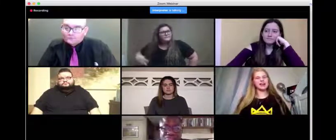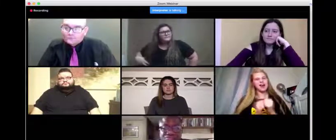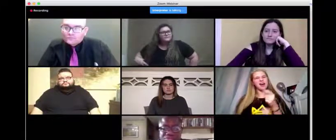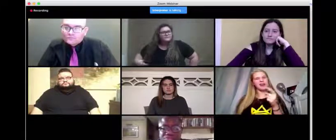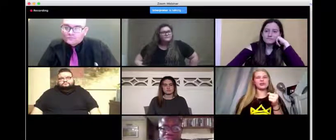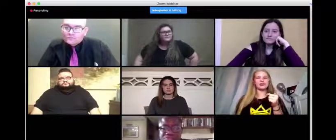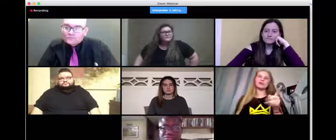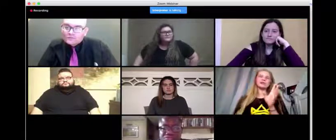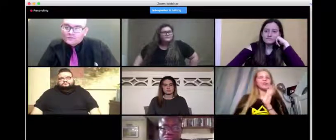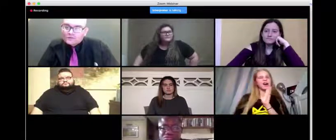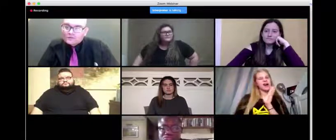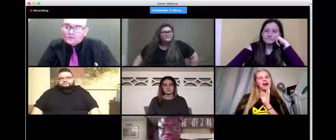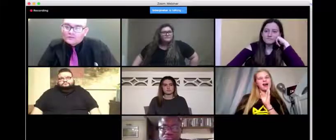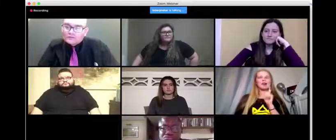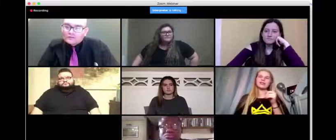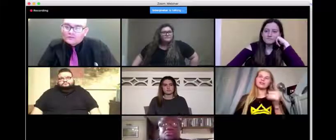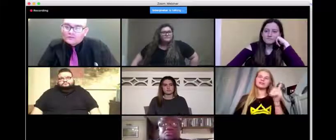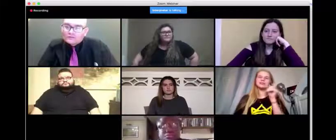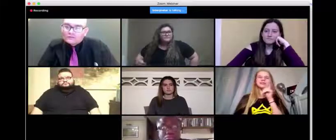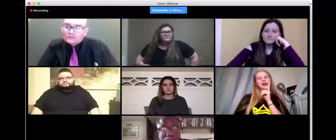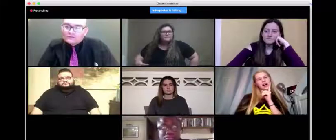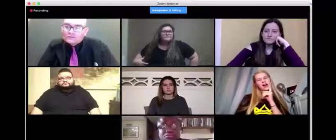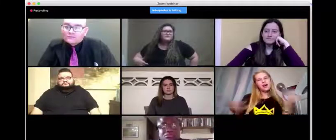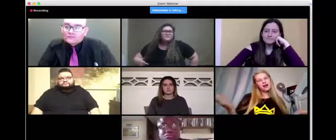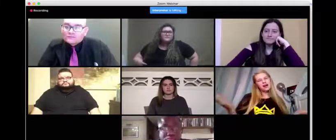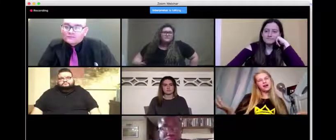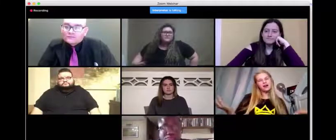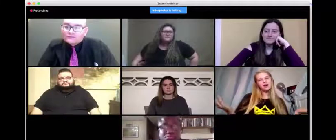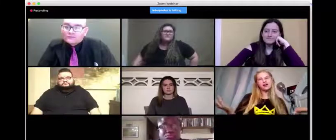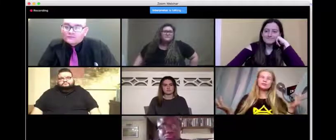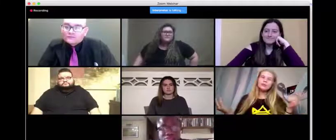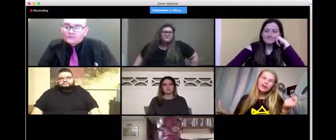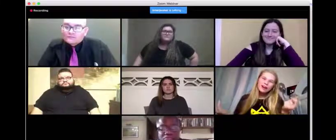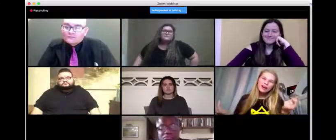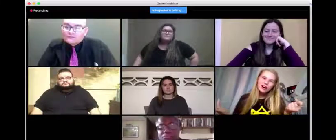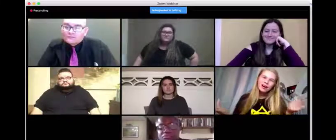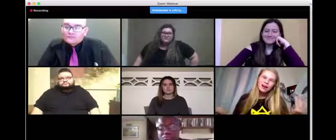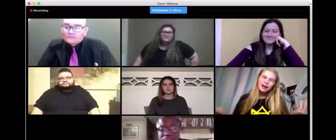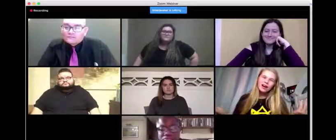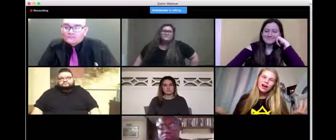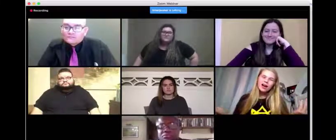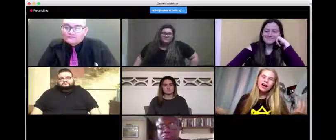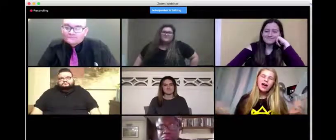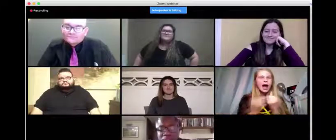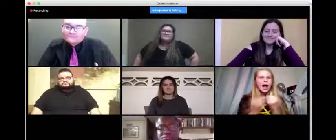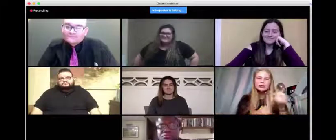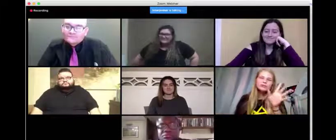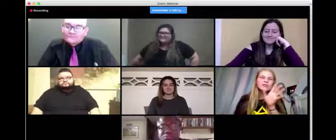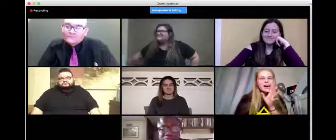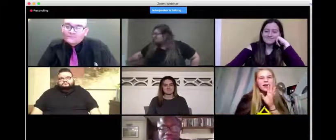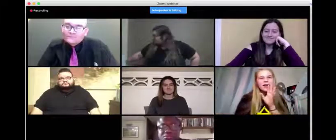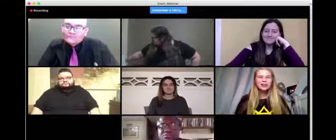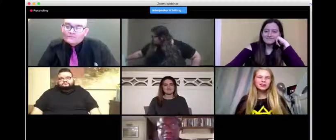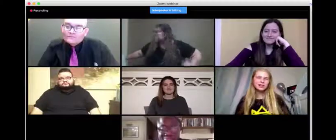are you deaf? Like, what, they say like, how do you talk or whatever? And they say like, can you